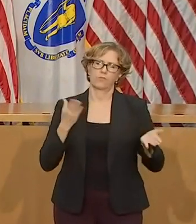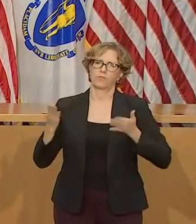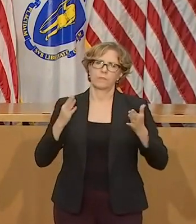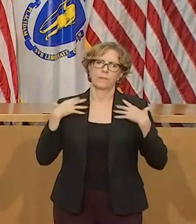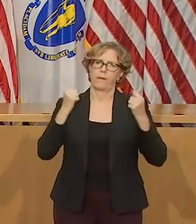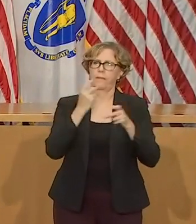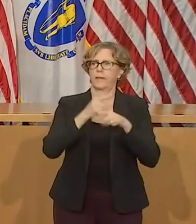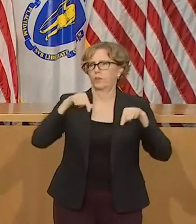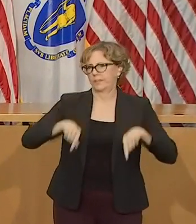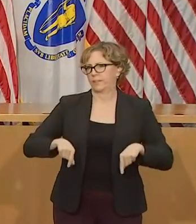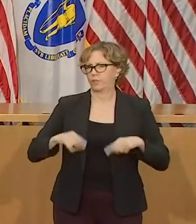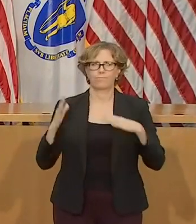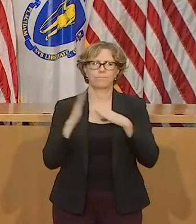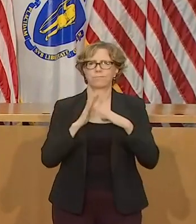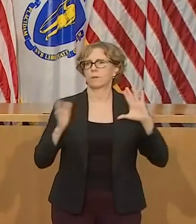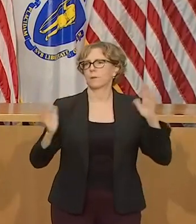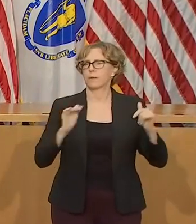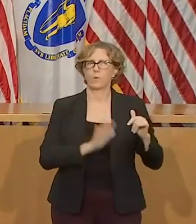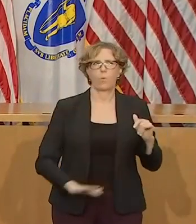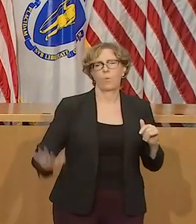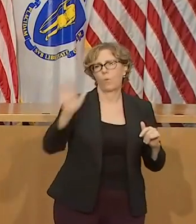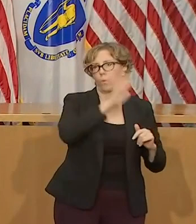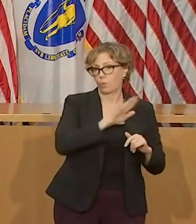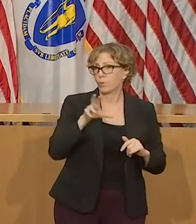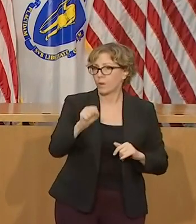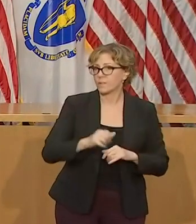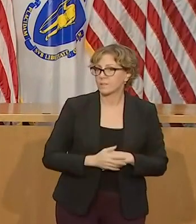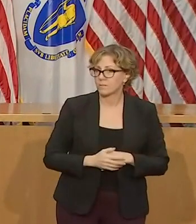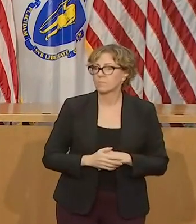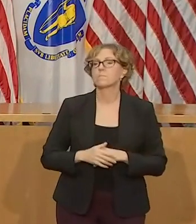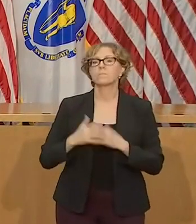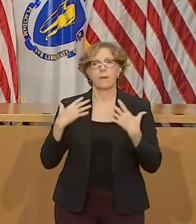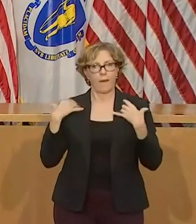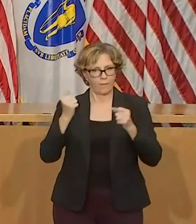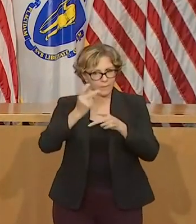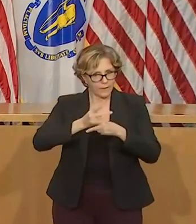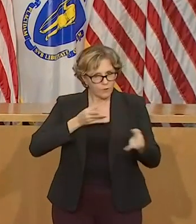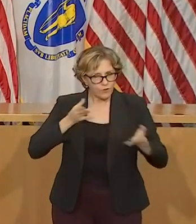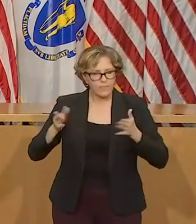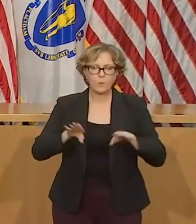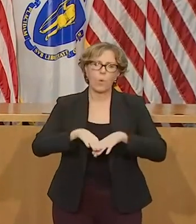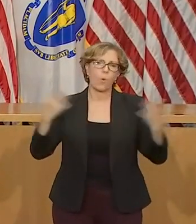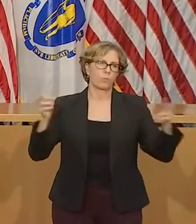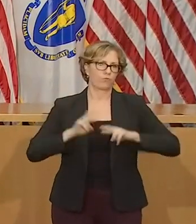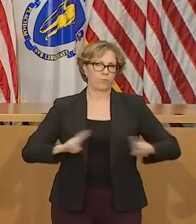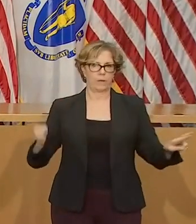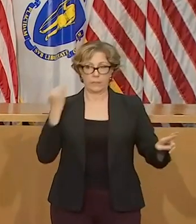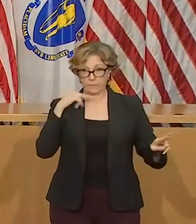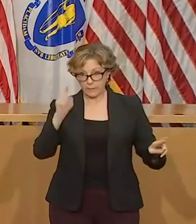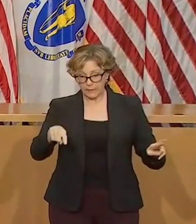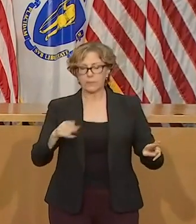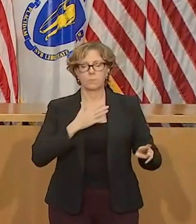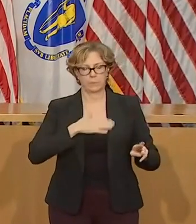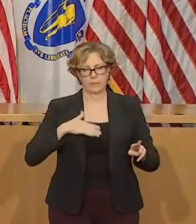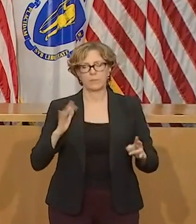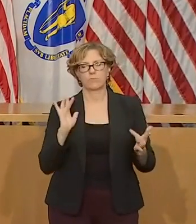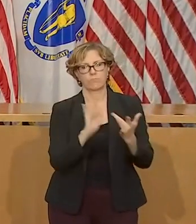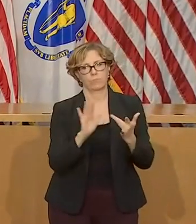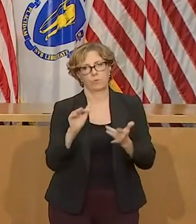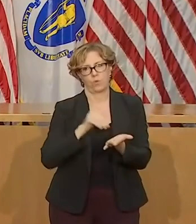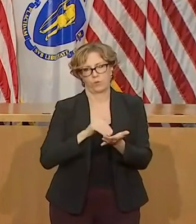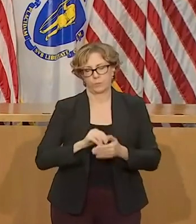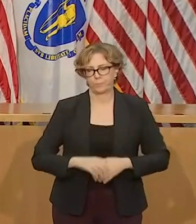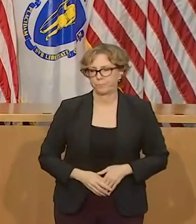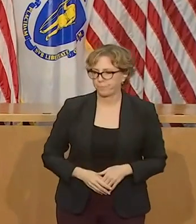country, is open for business and making sure that they are there for you if you need them. Everyone has done a tremendous